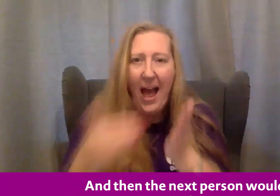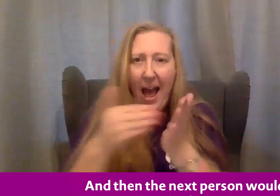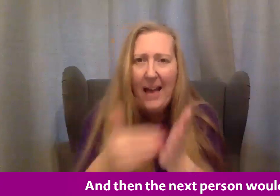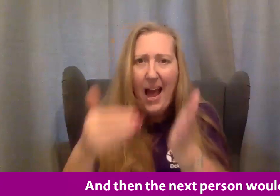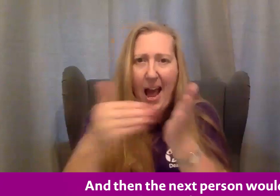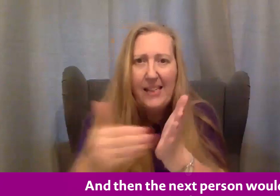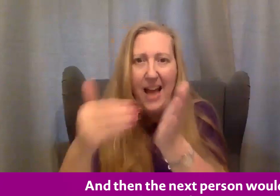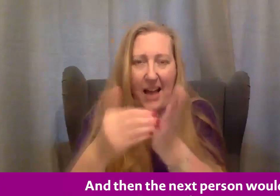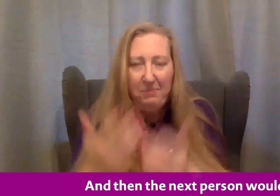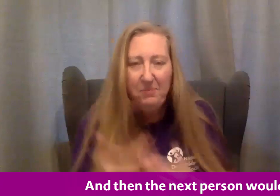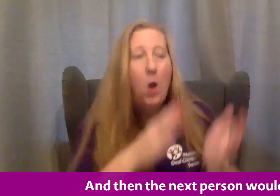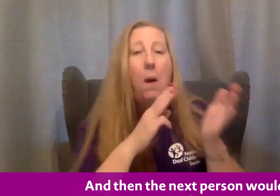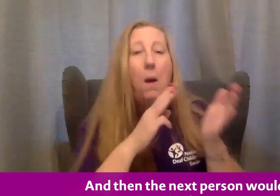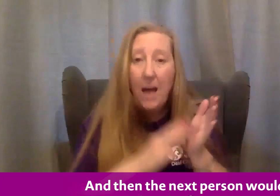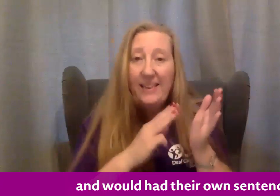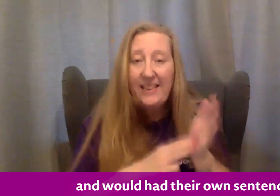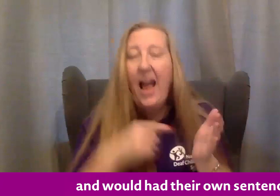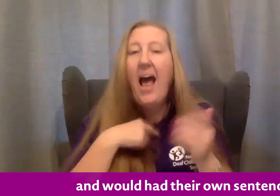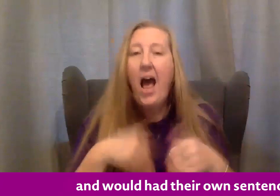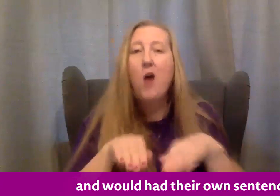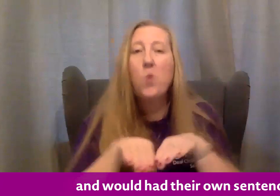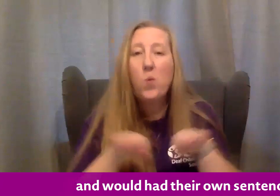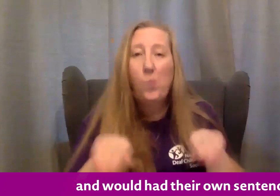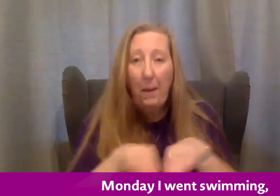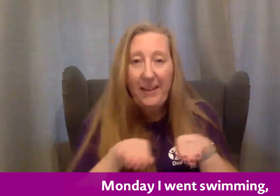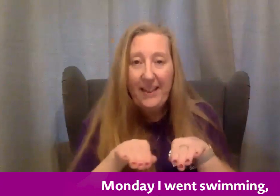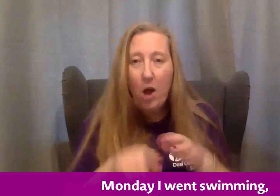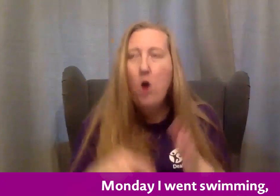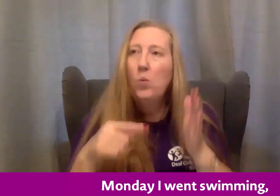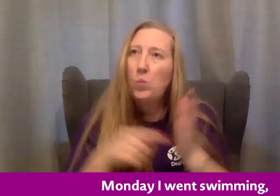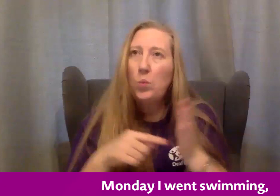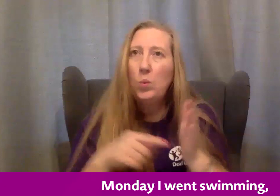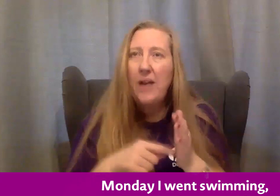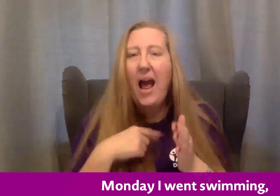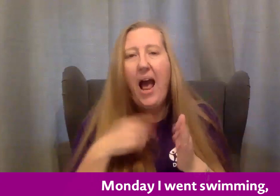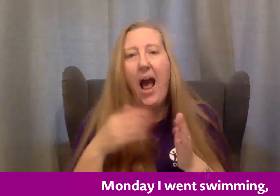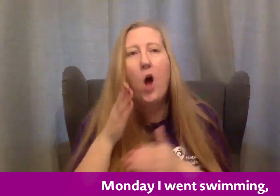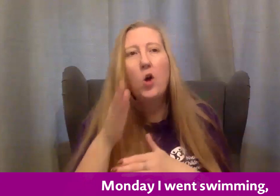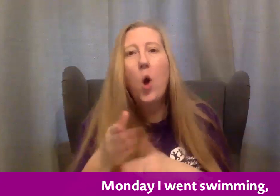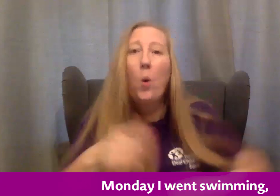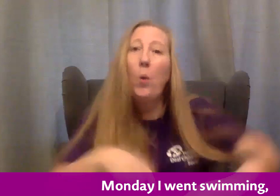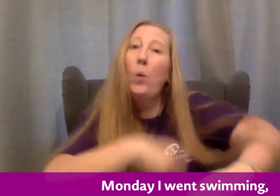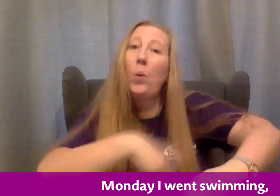repeat what the first person said and would add their own sentence. Monday I went swimming. On Tuesday I was cooking.